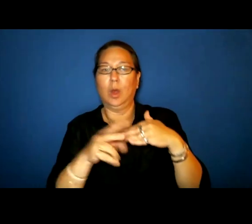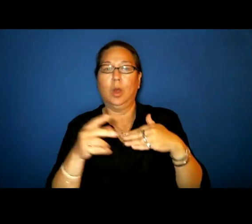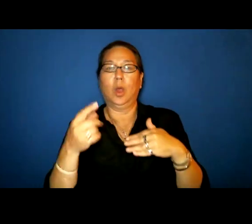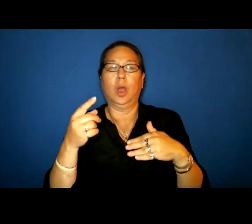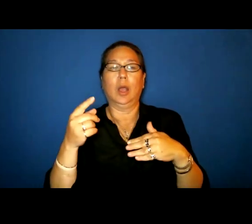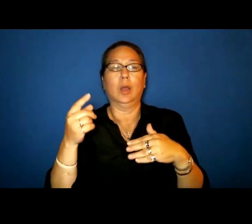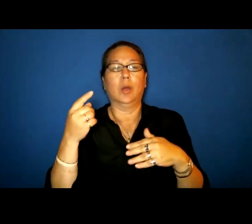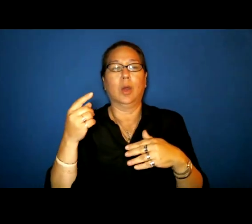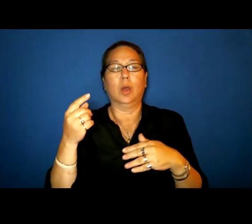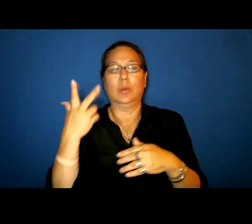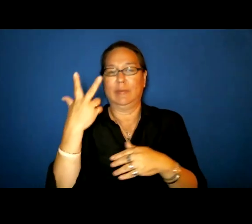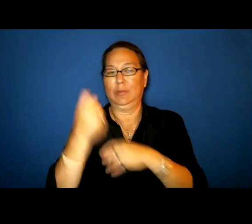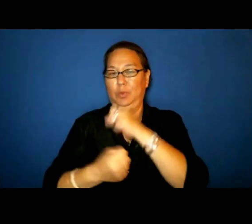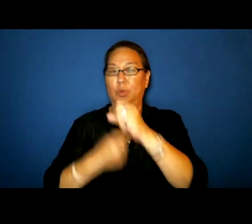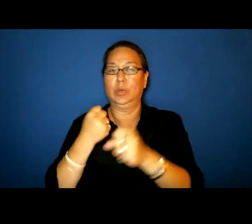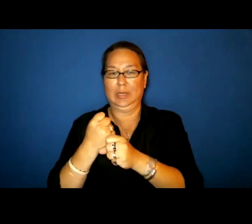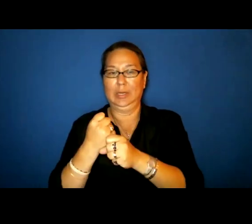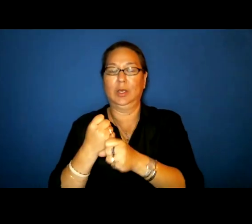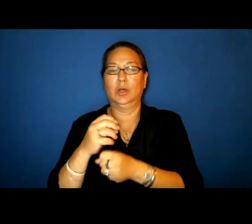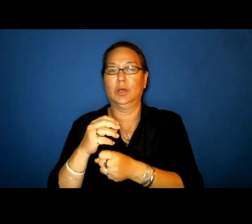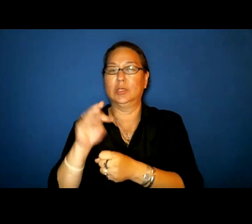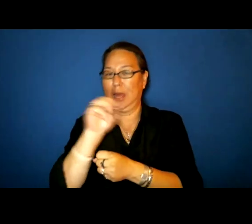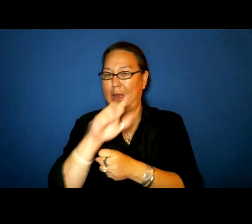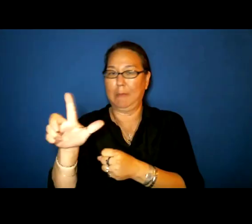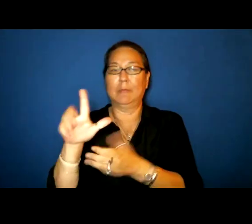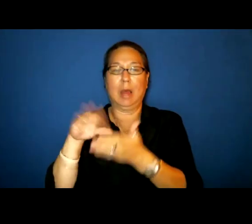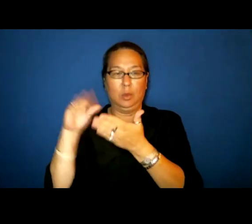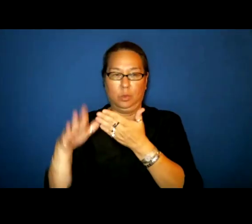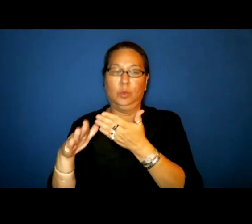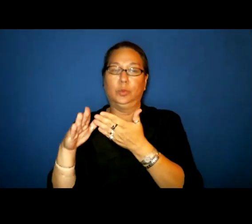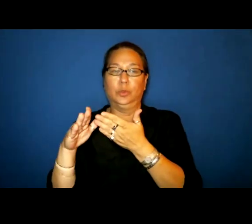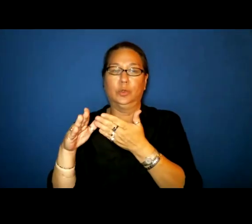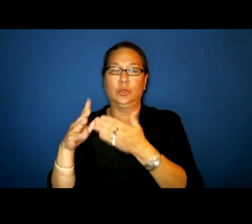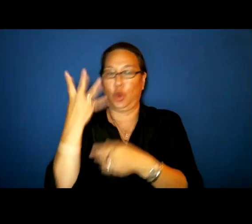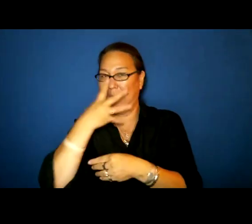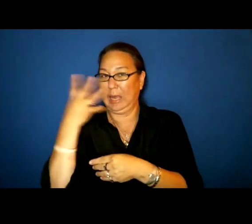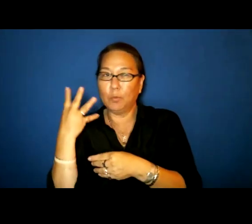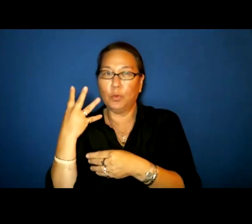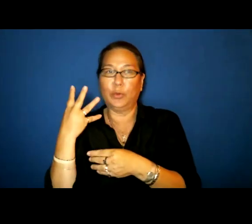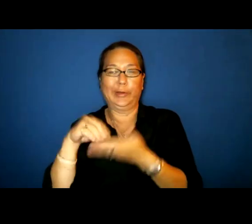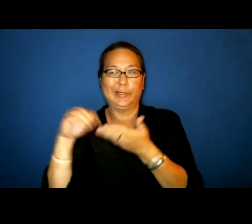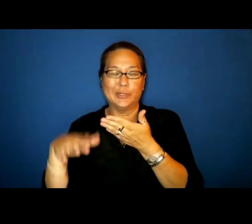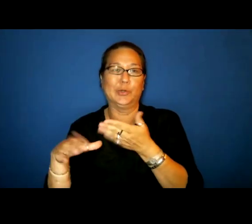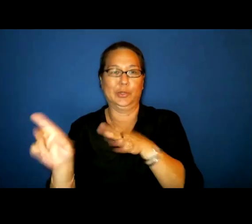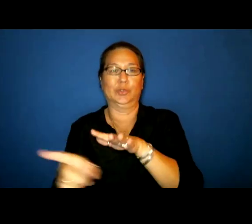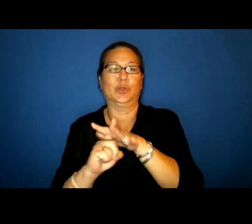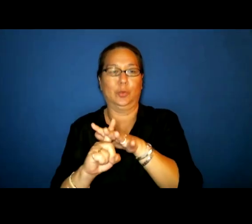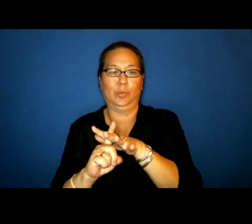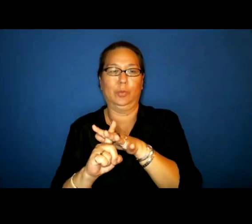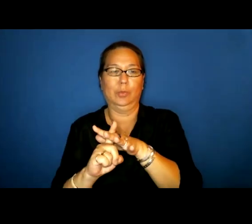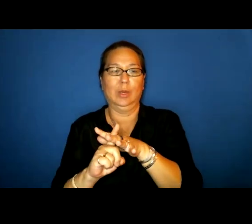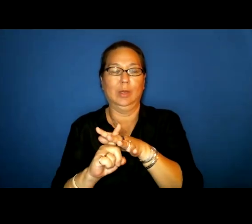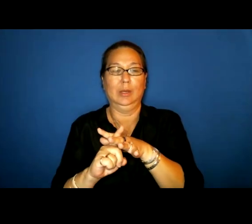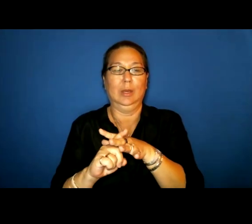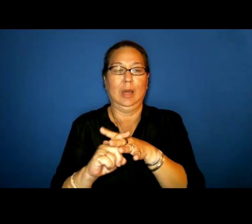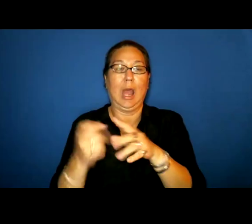enroll. Last year, with the shelter system, we saw an even higher number than we had anticipated. And those